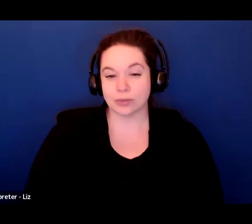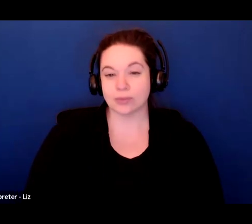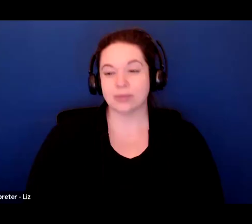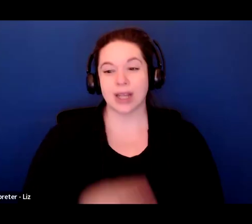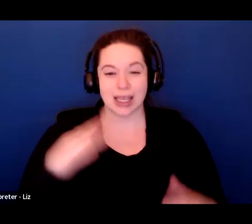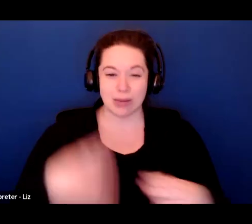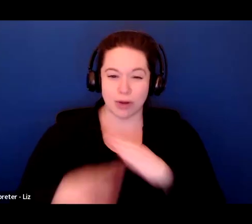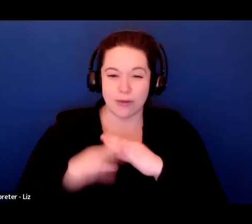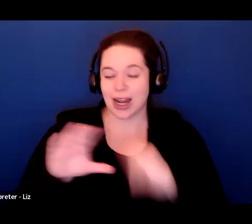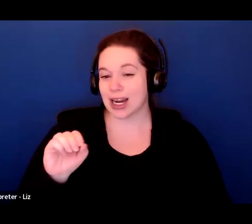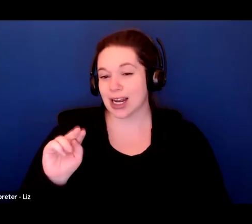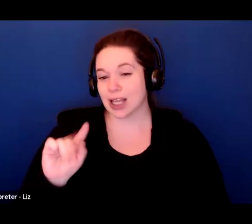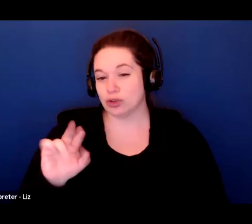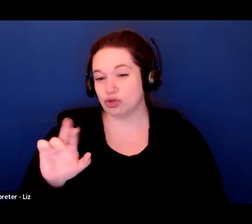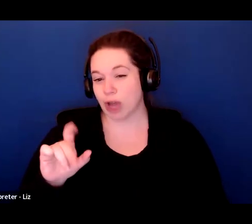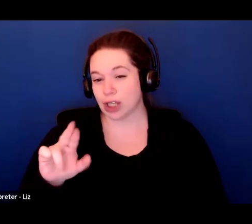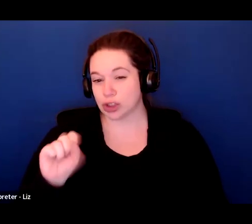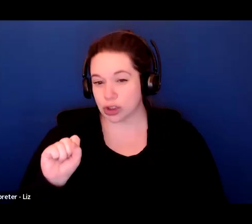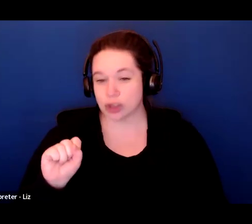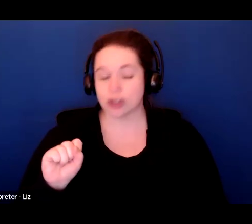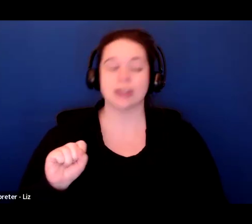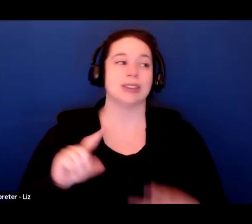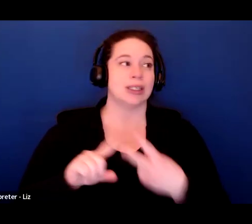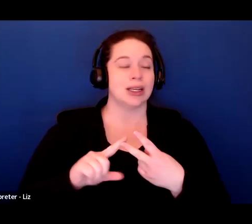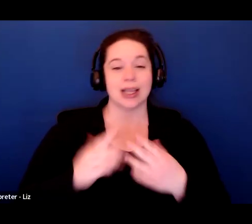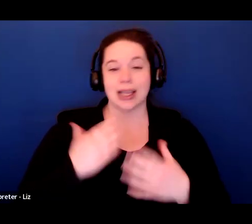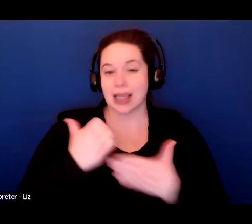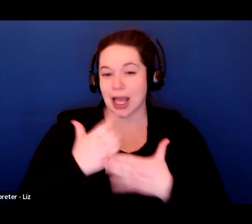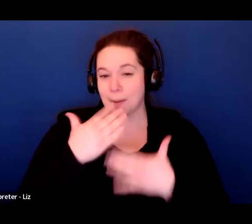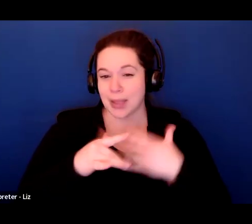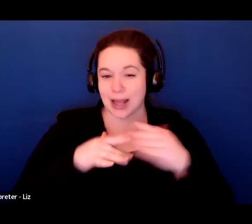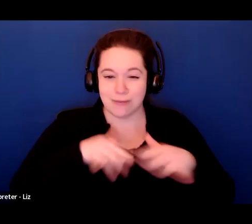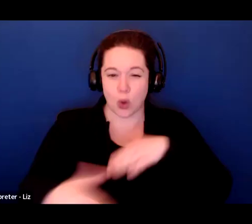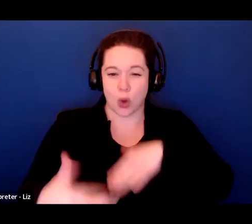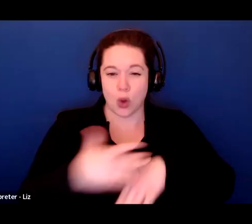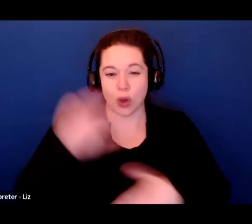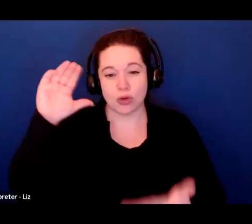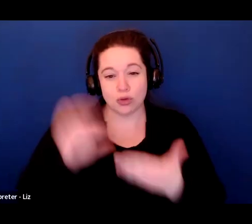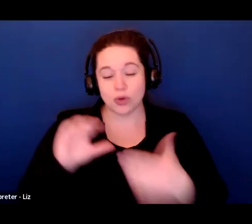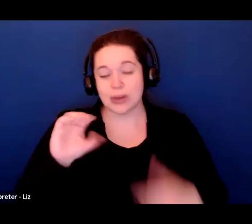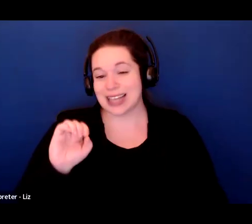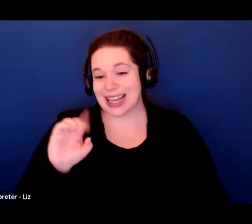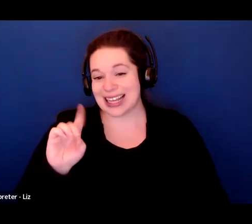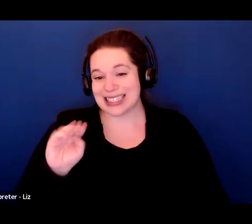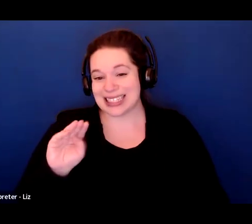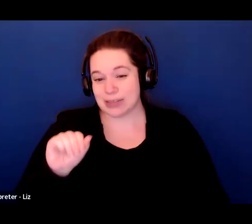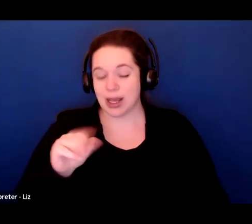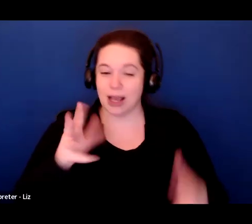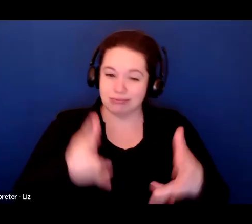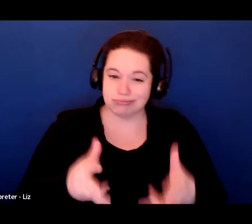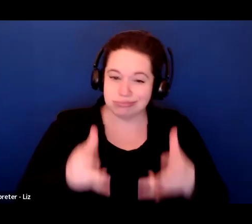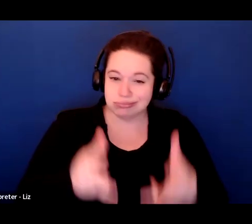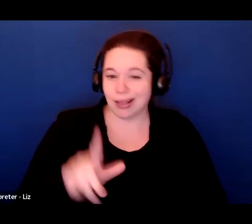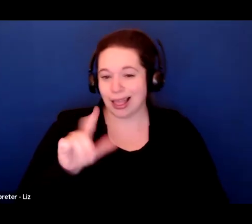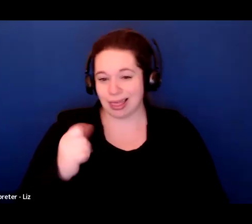contractures. It can help with your blood flow. It can help reduce edema in your legs. Does all kinds of things. Two of the things